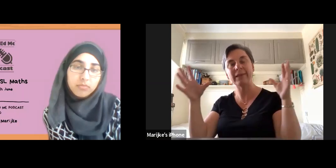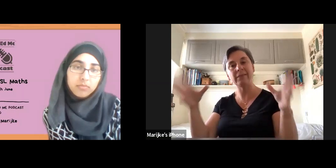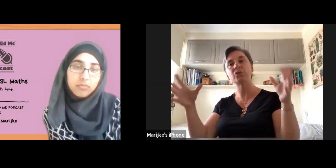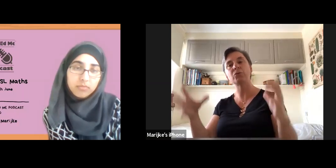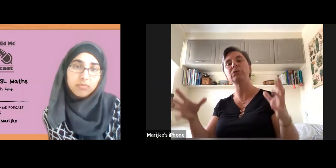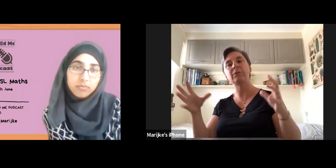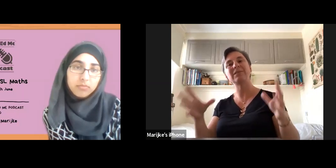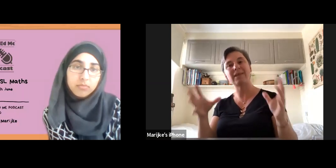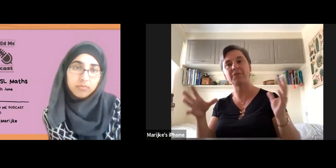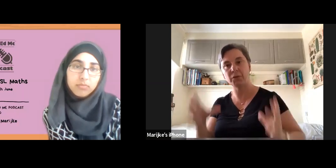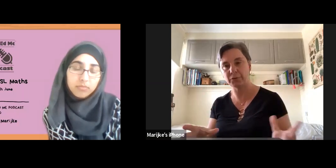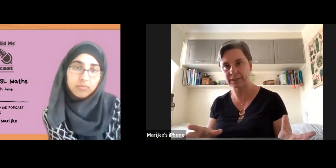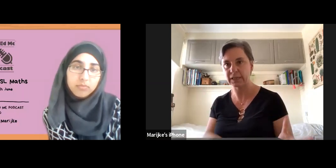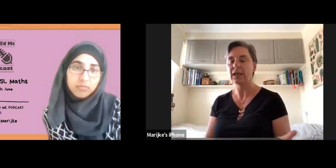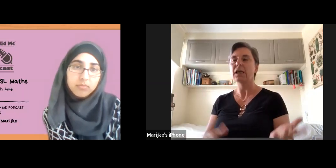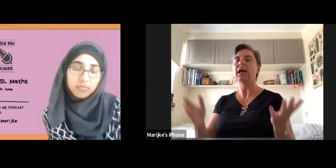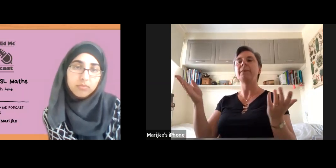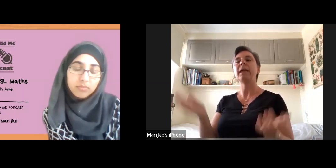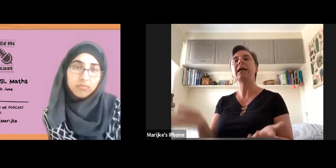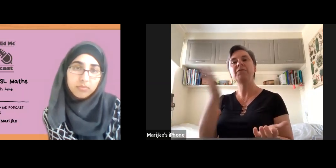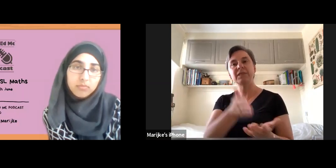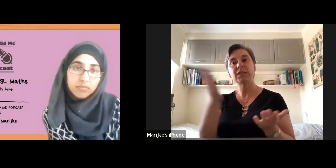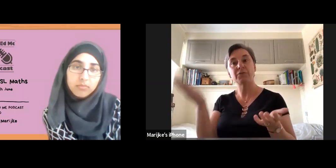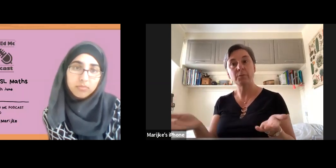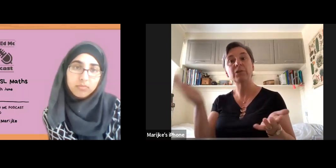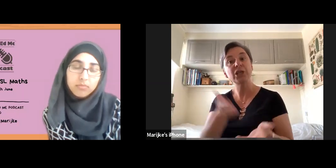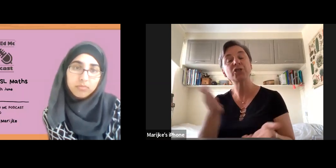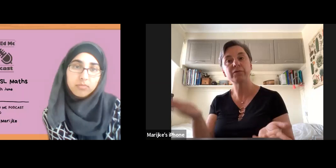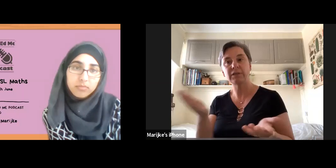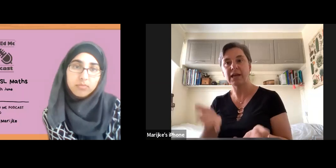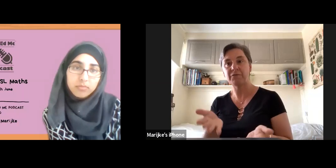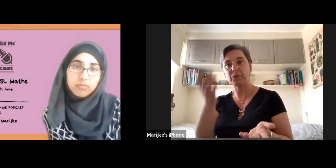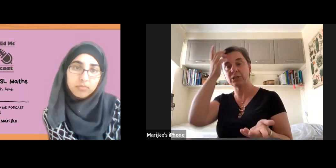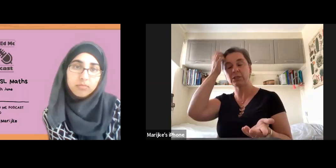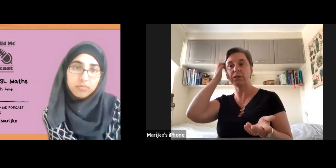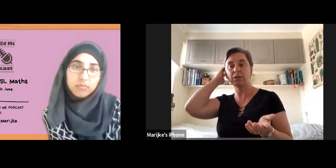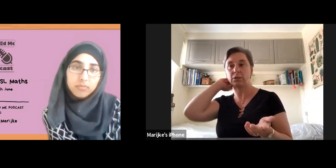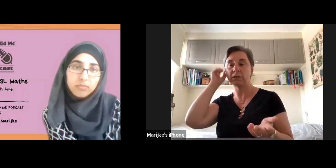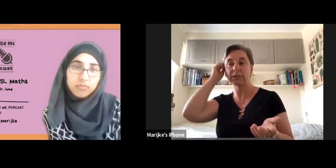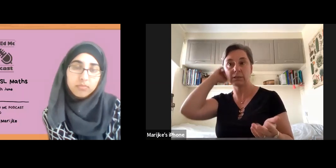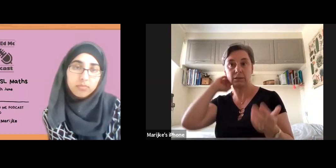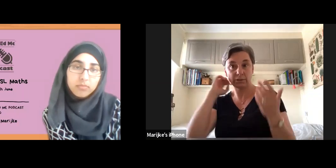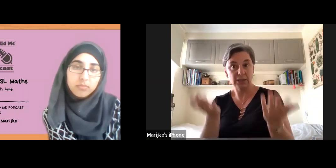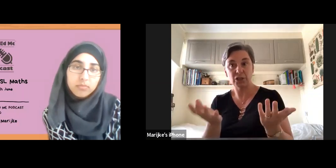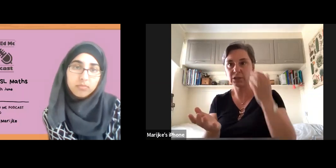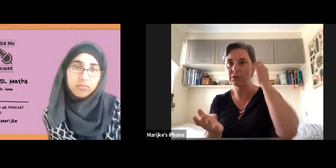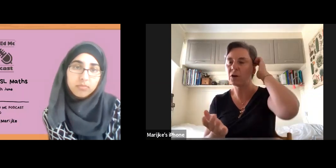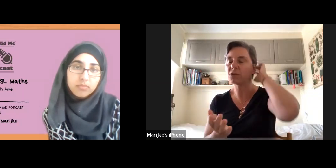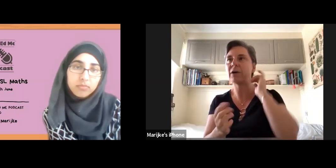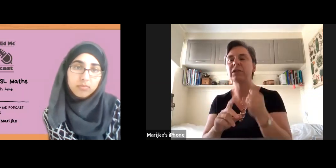the school there is a deaf unit, and they get visits from the teacher of the deaf, which is that's a teacher. You've got to have at least 2